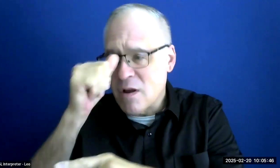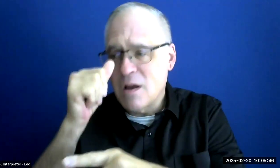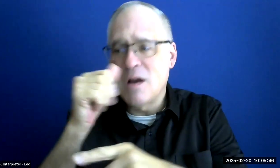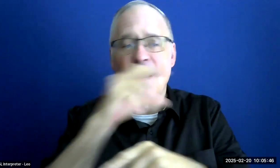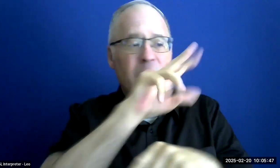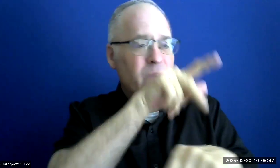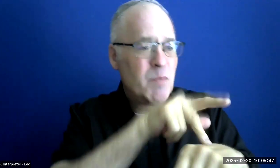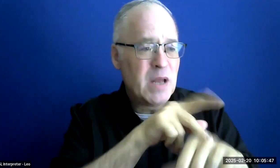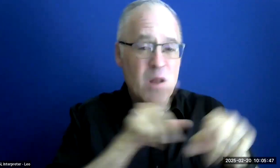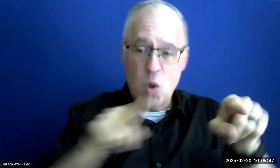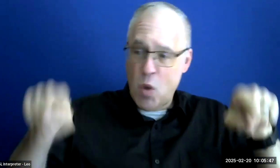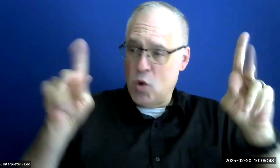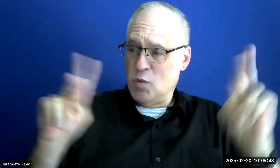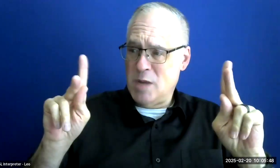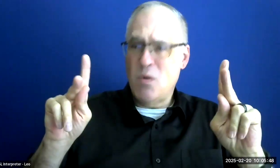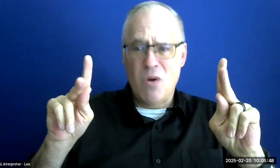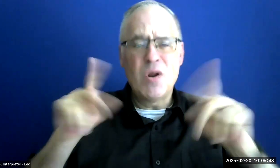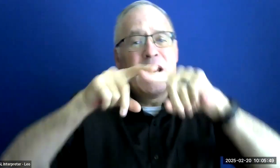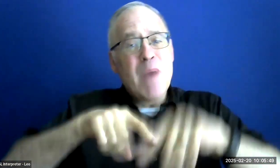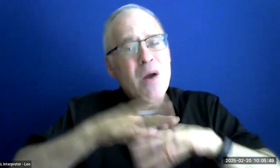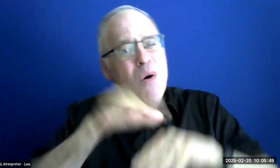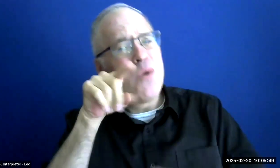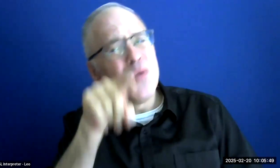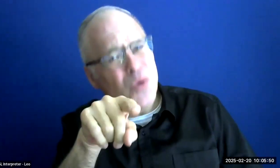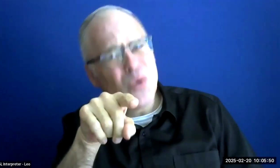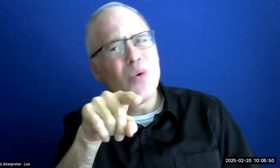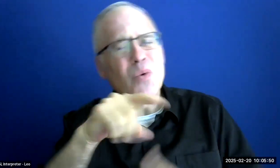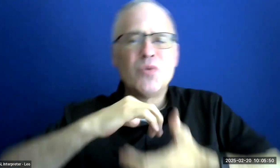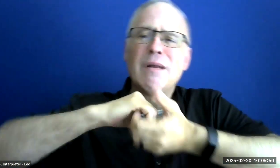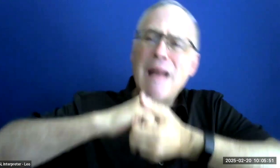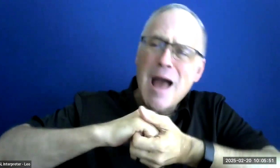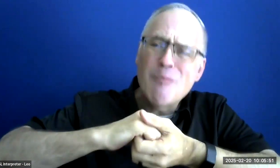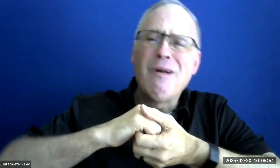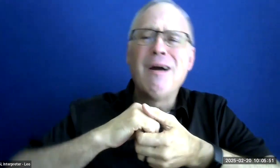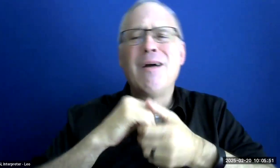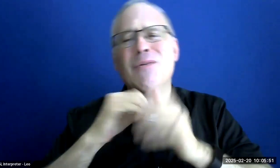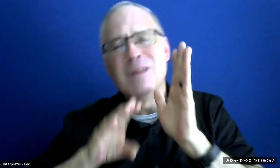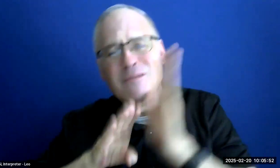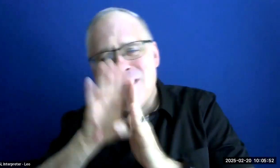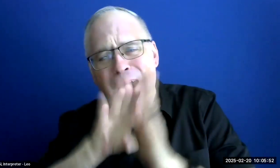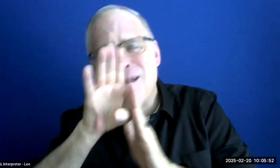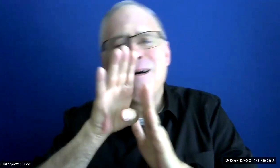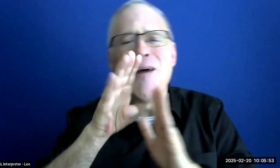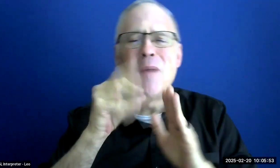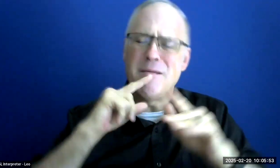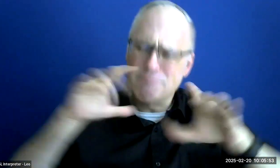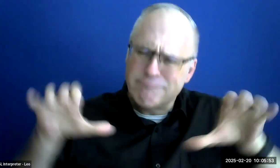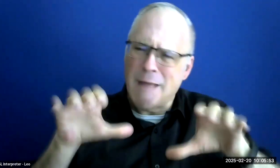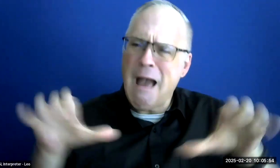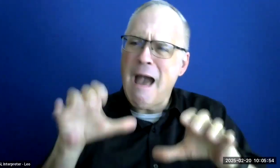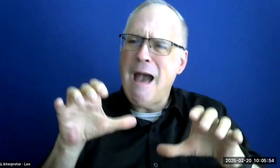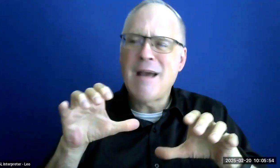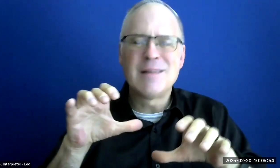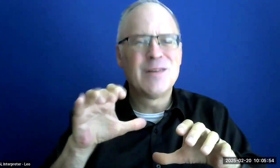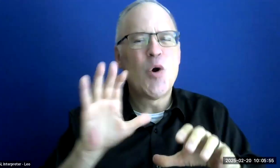you to collaborate with others to develop and act on a plan that